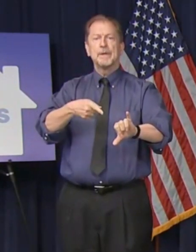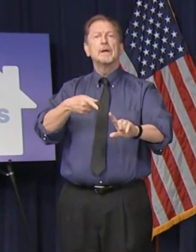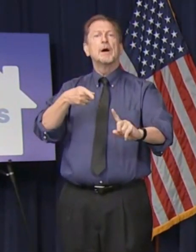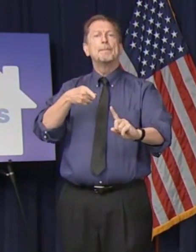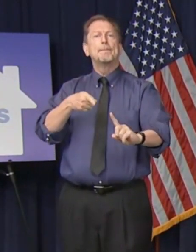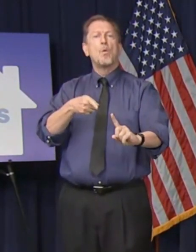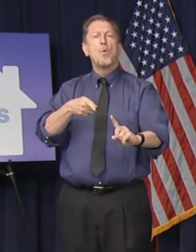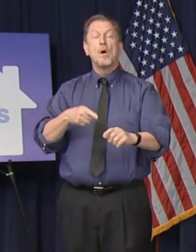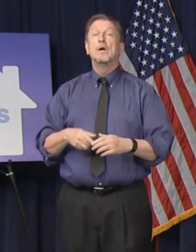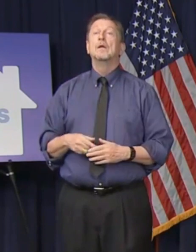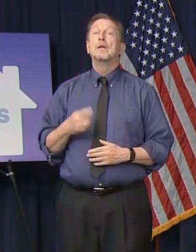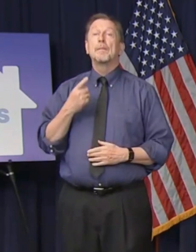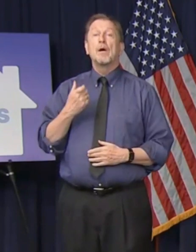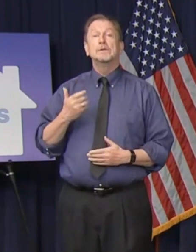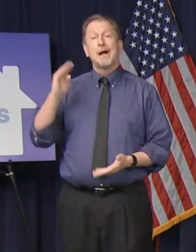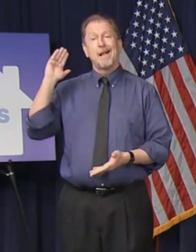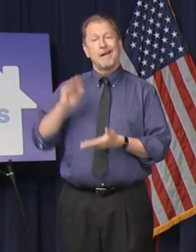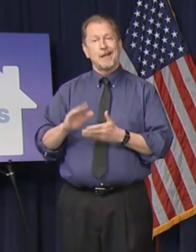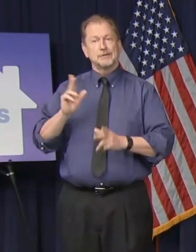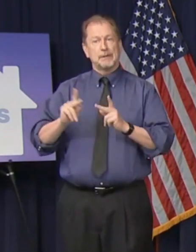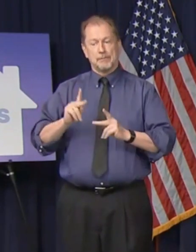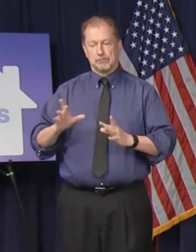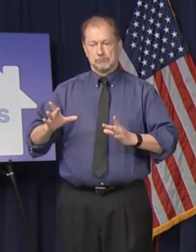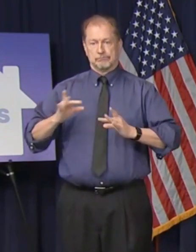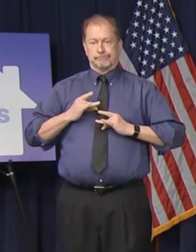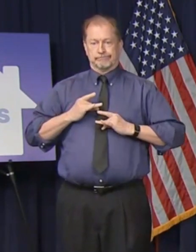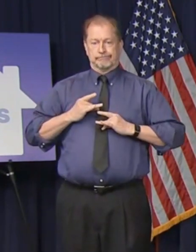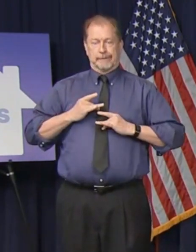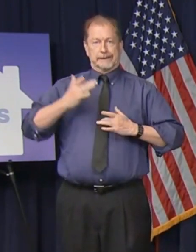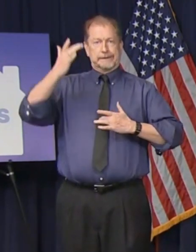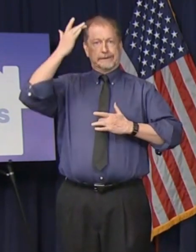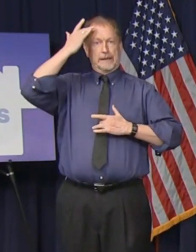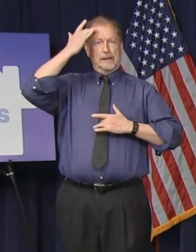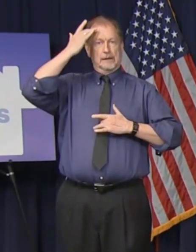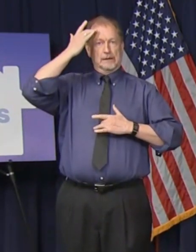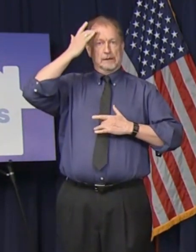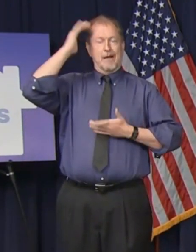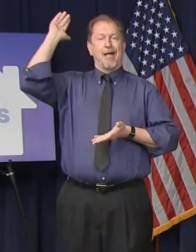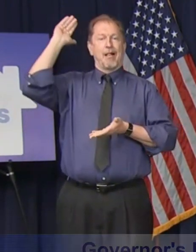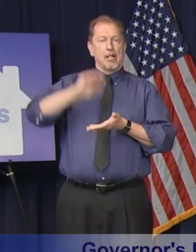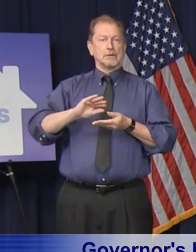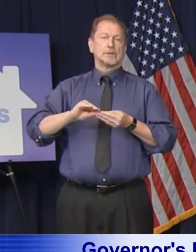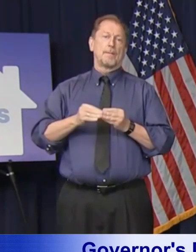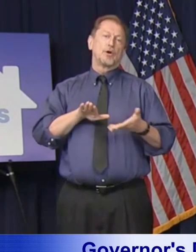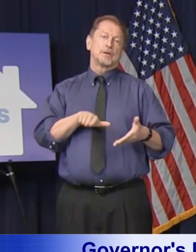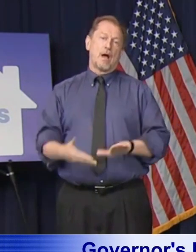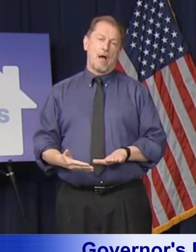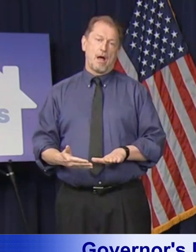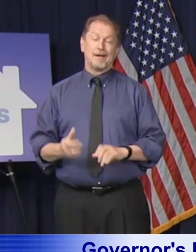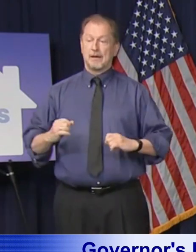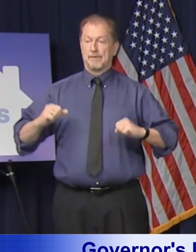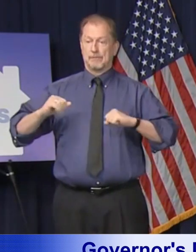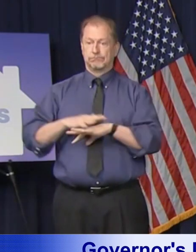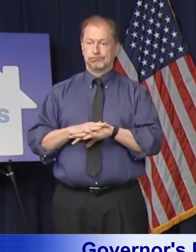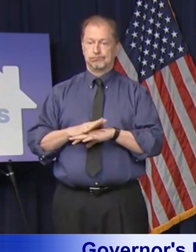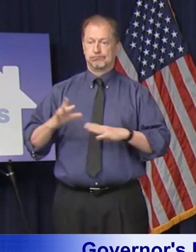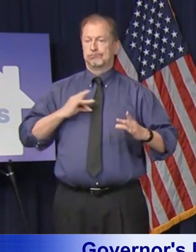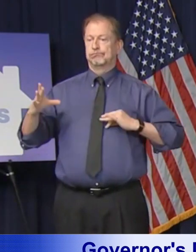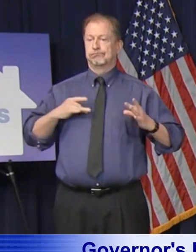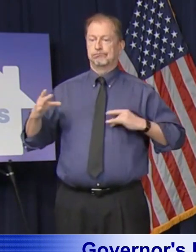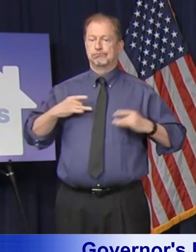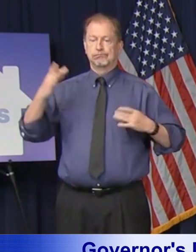to make sure that fewer people got sick and fewer people would die than would otherwise without a stay-at-home